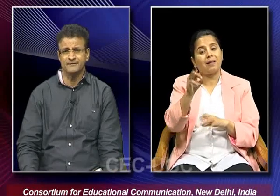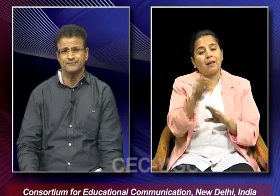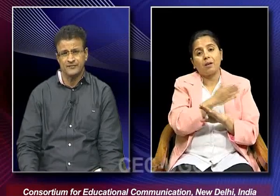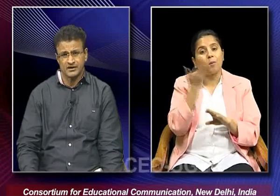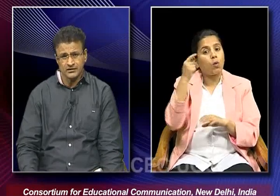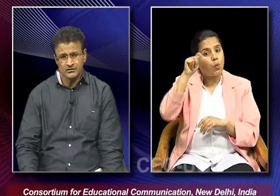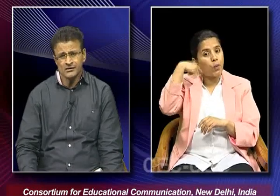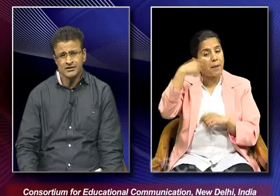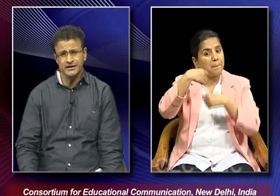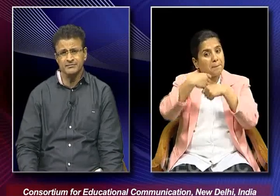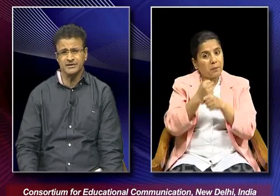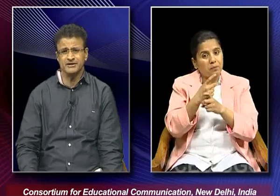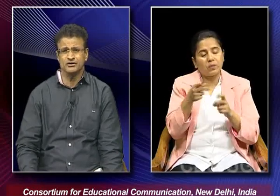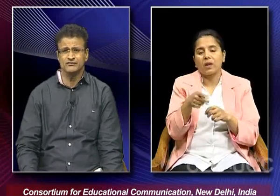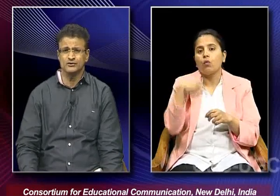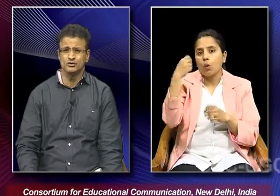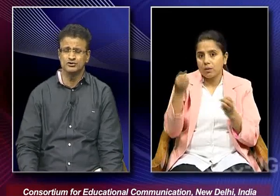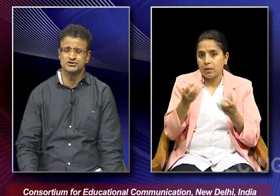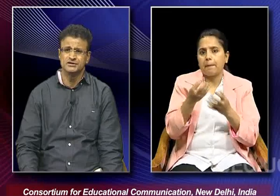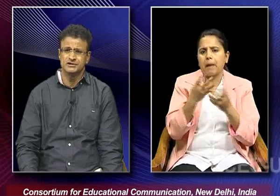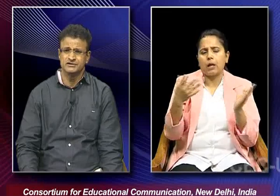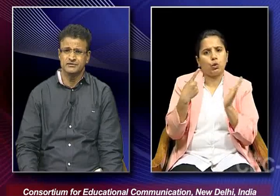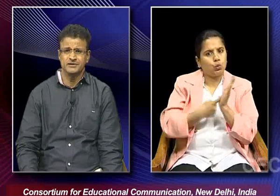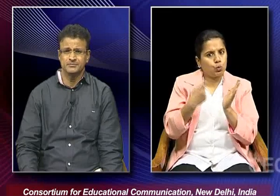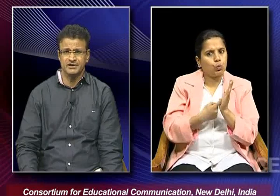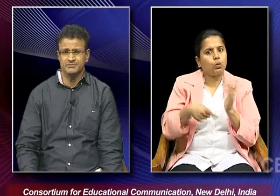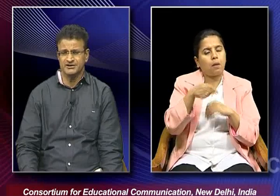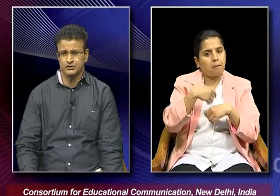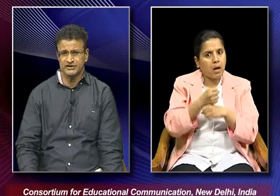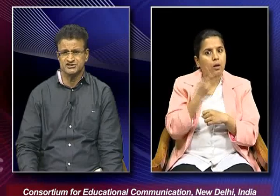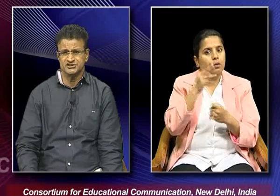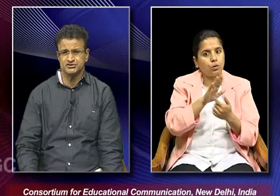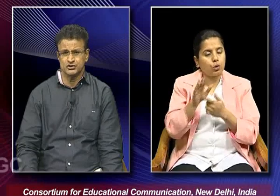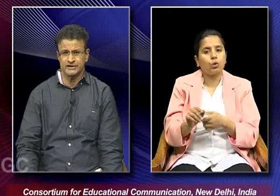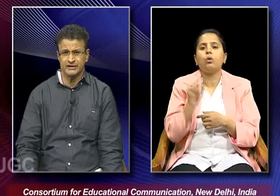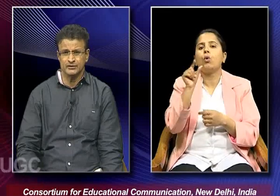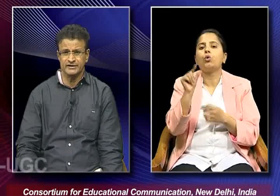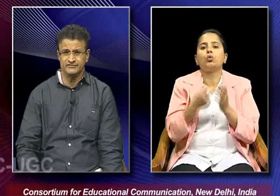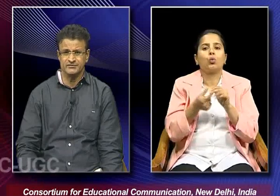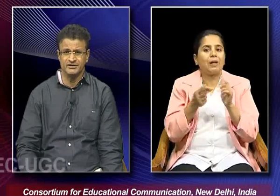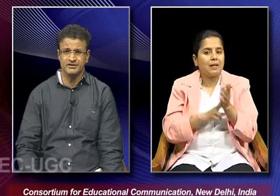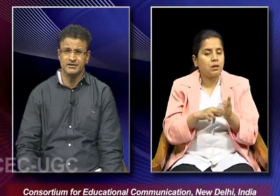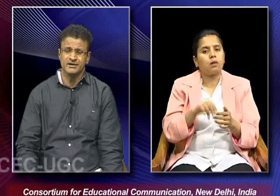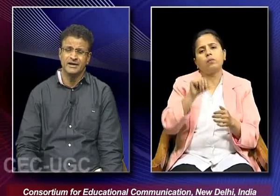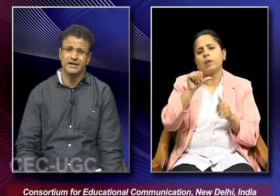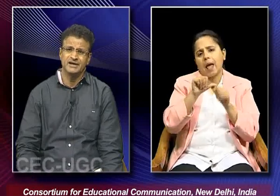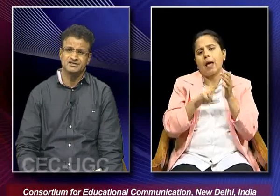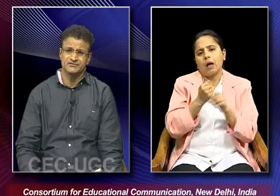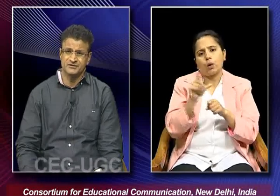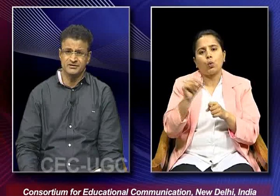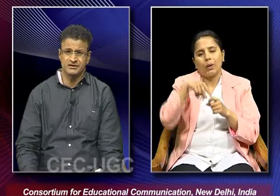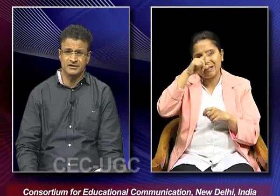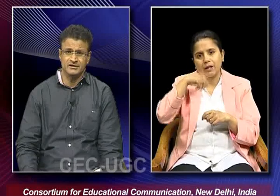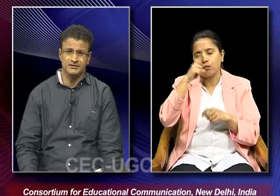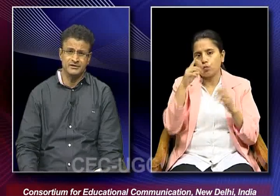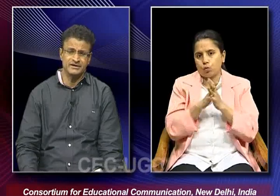cinema came, and many of the roles, they were being played by the Eurasians or the Anglo-Indian women. As